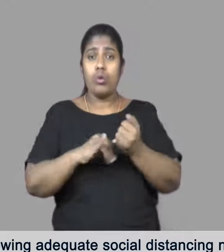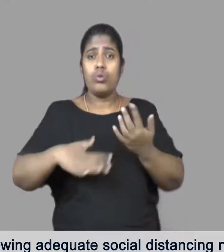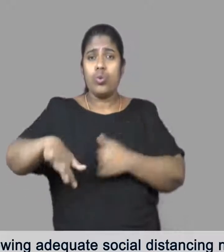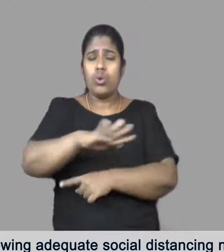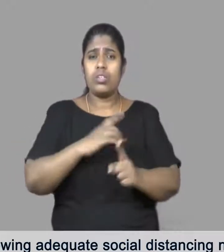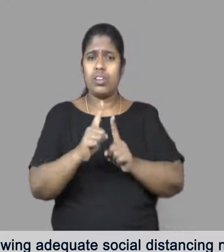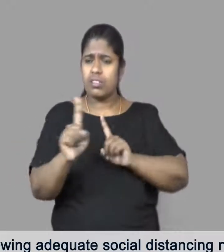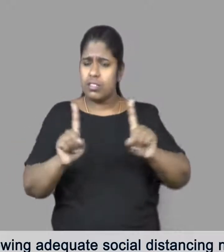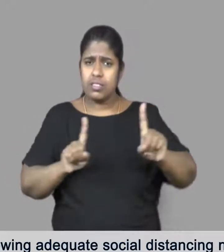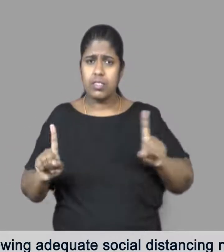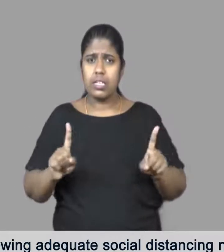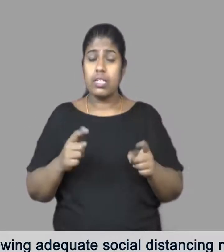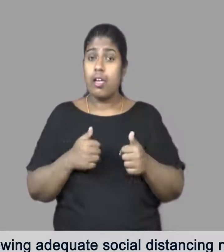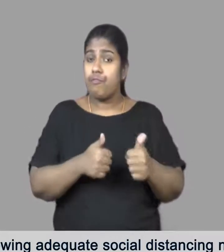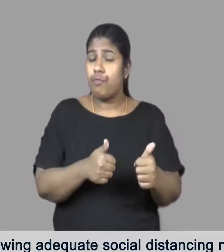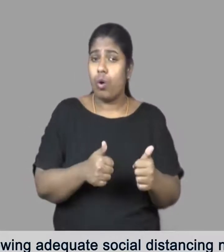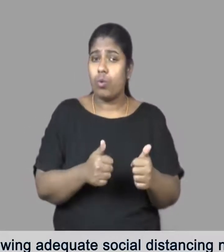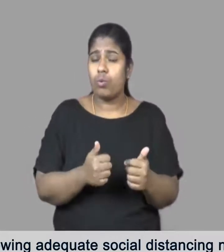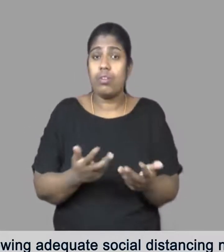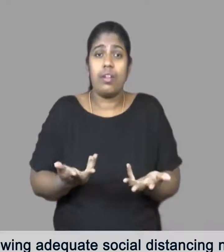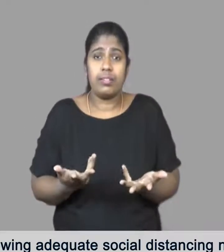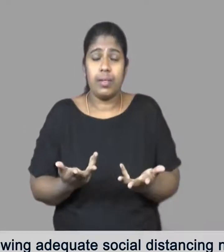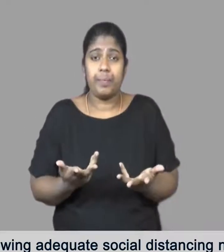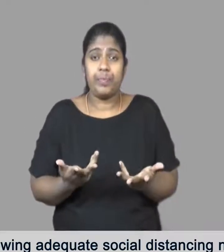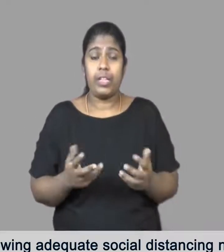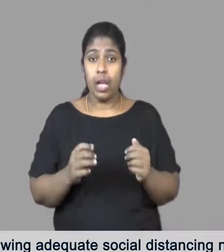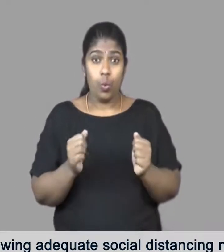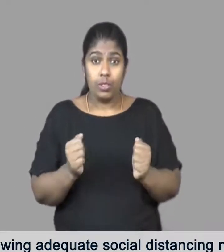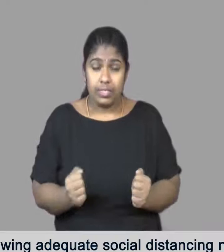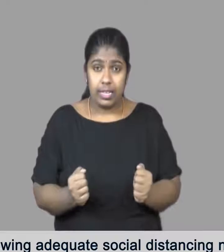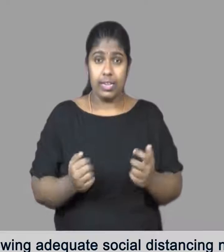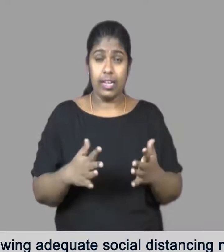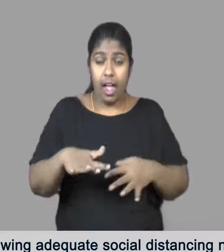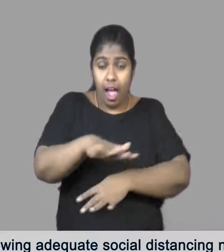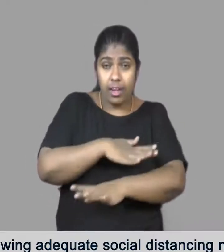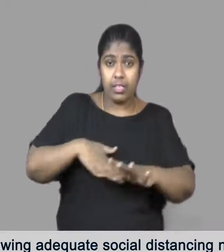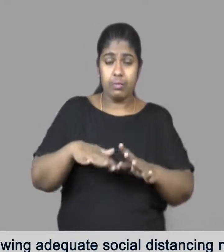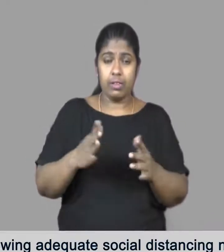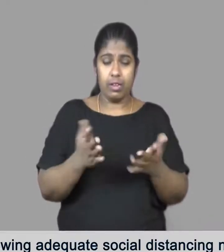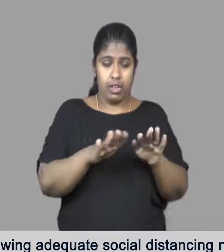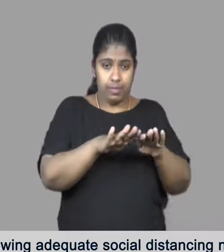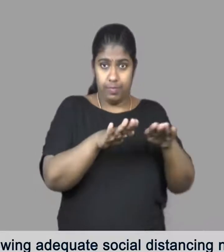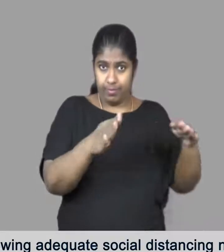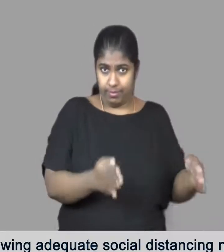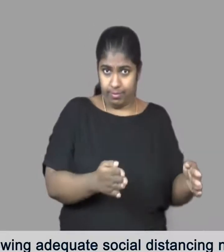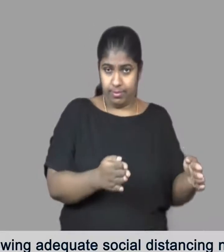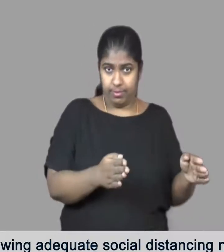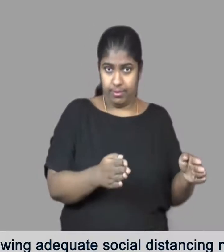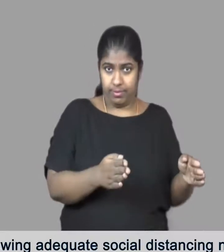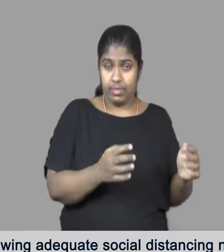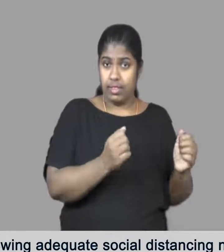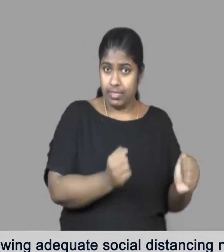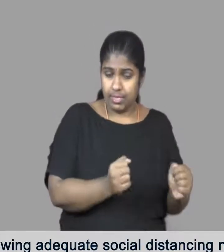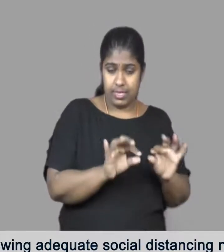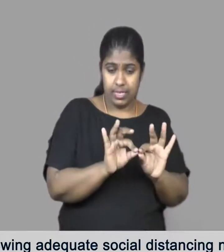Seating arrangement to be made following adequate social distancing